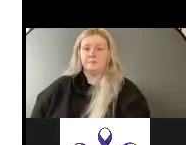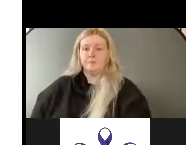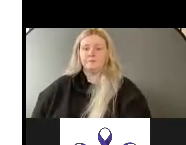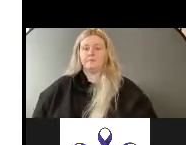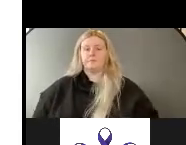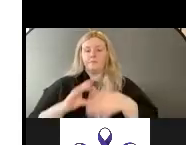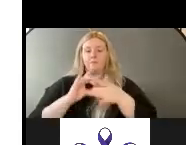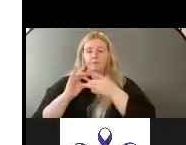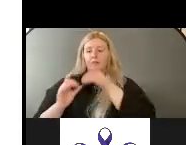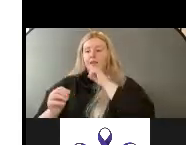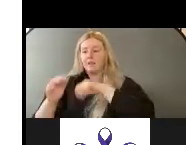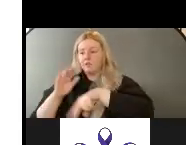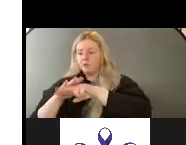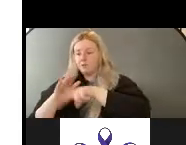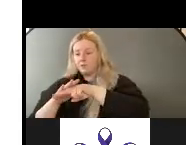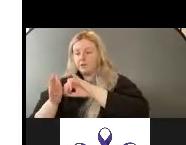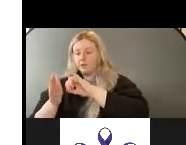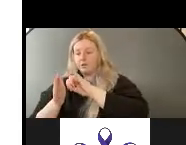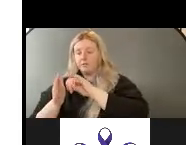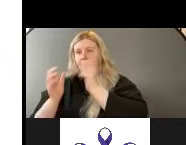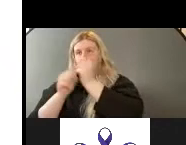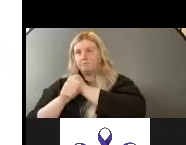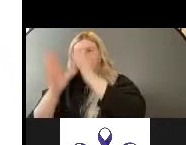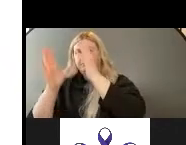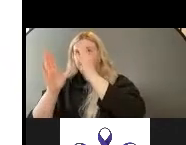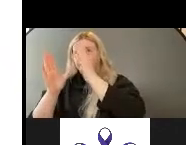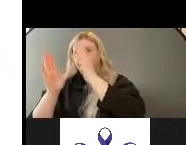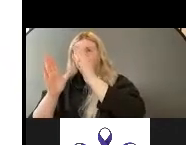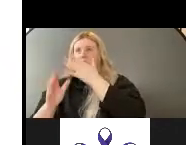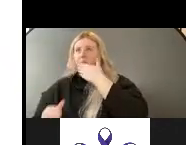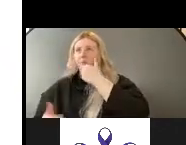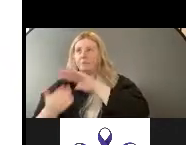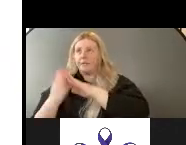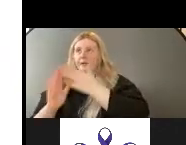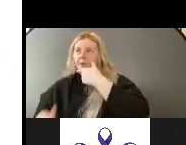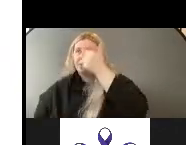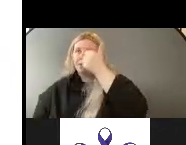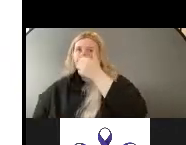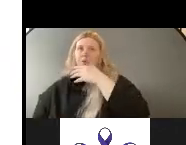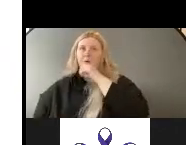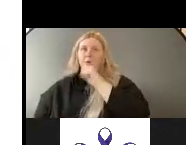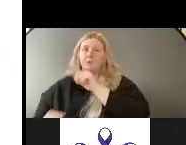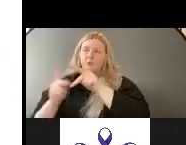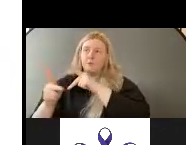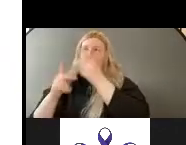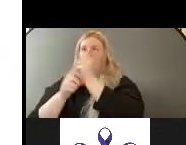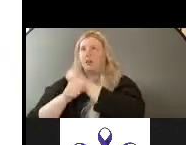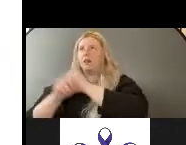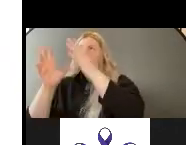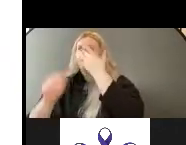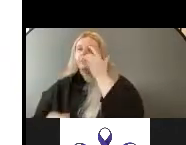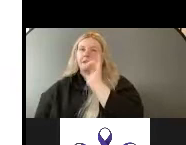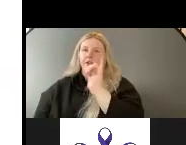ageism, the way we think about getting older ourselves, the way we think about older people in general, and the sort of